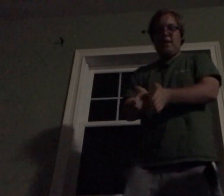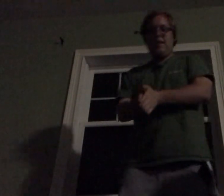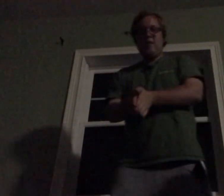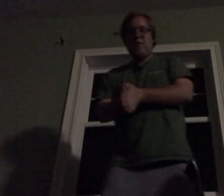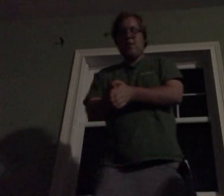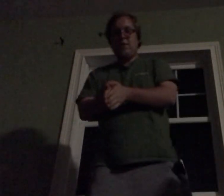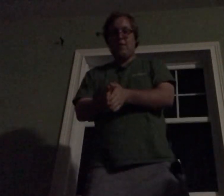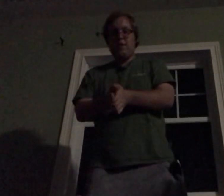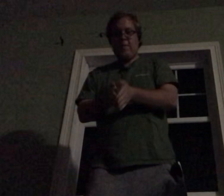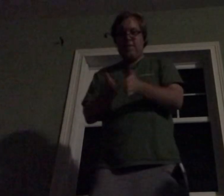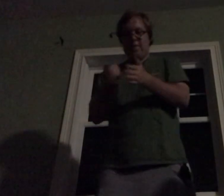So